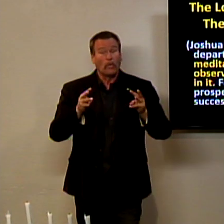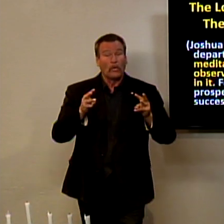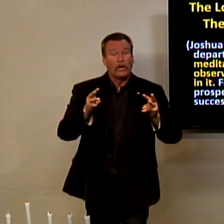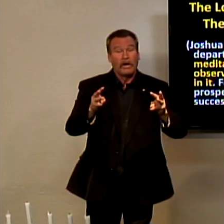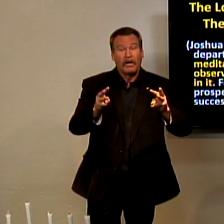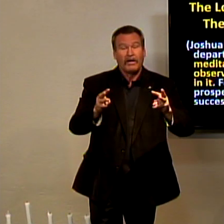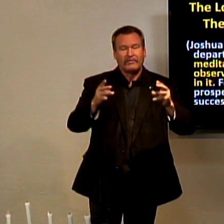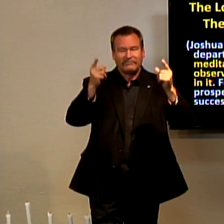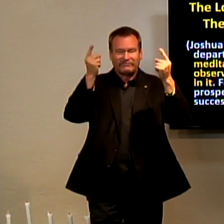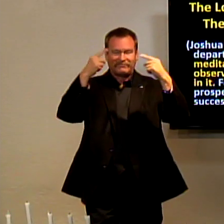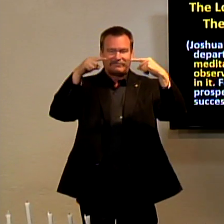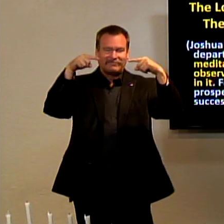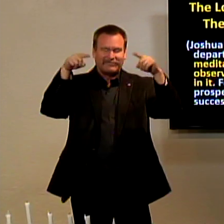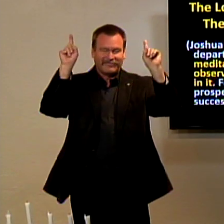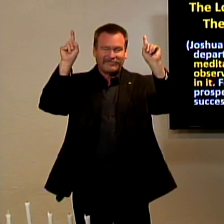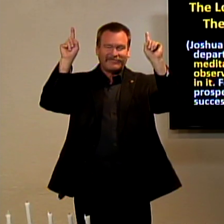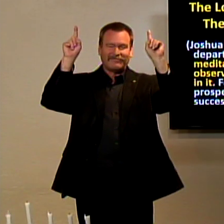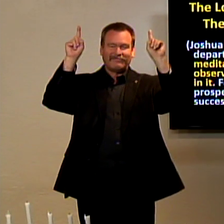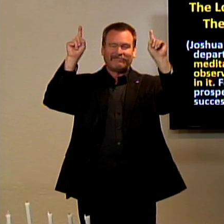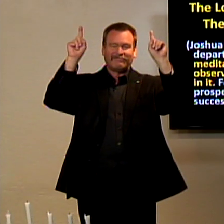For then you will make your way prosperous,